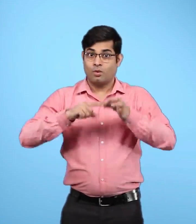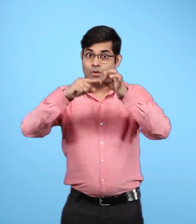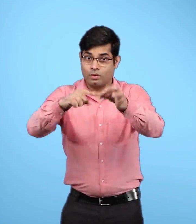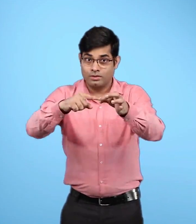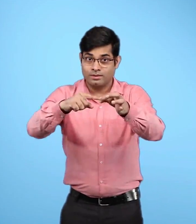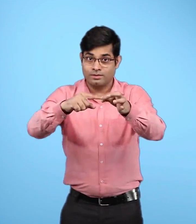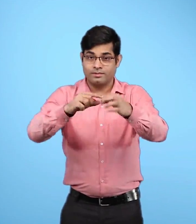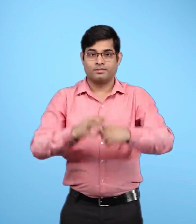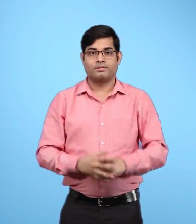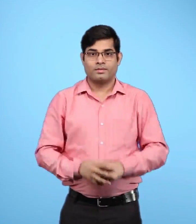Question A.